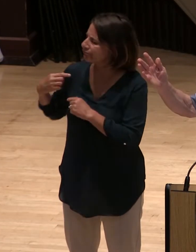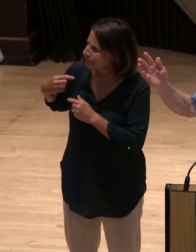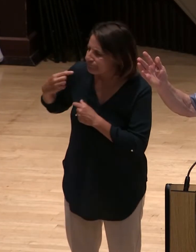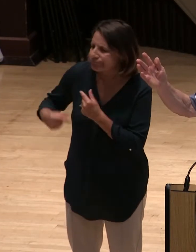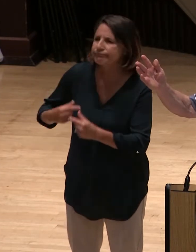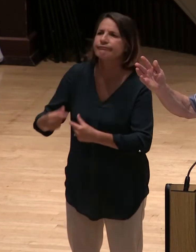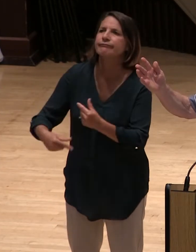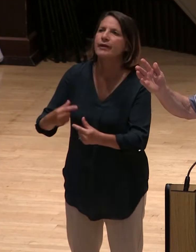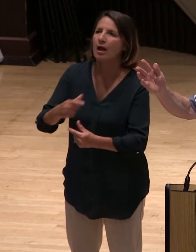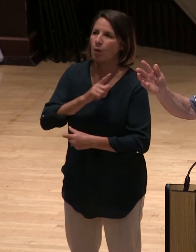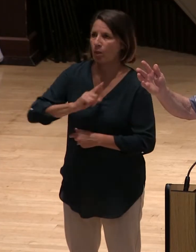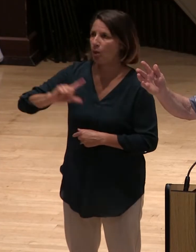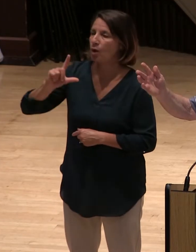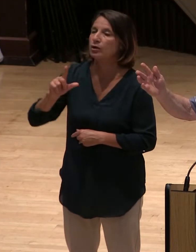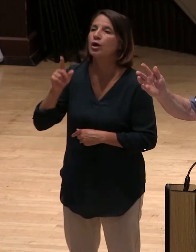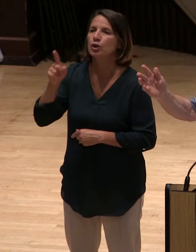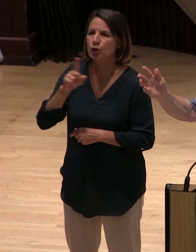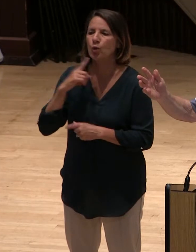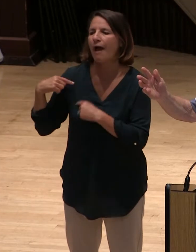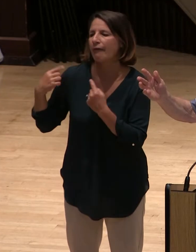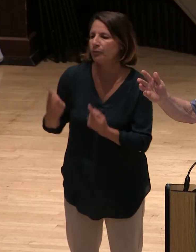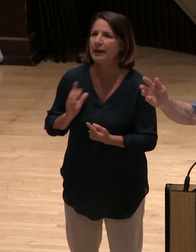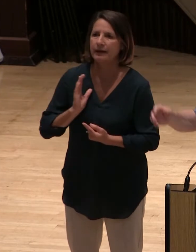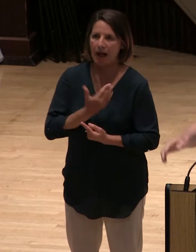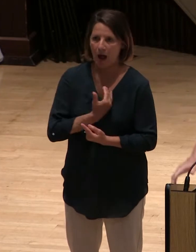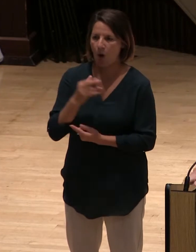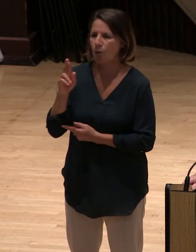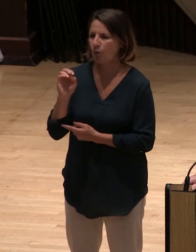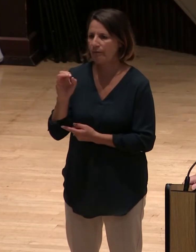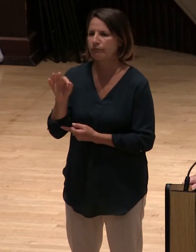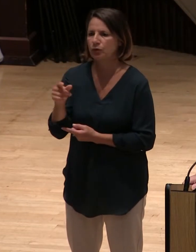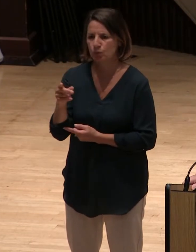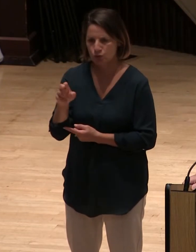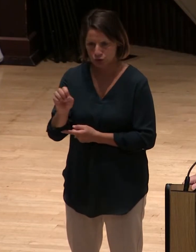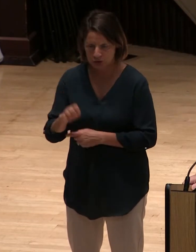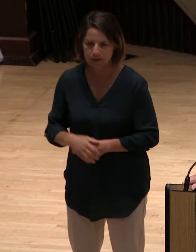In every age, O Lord, you have been our refuge.